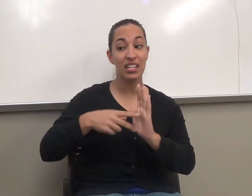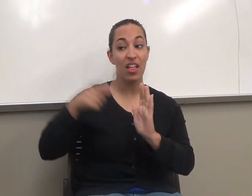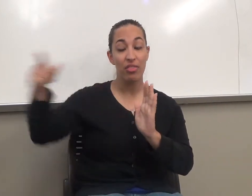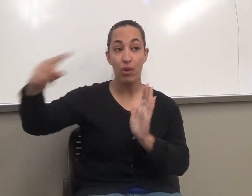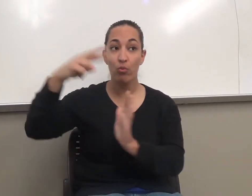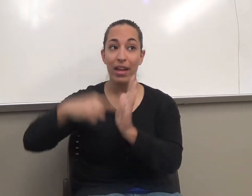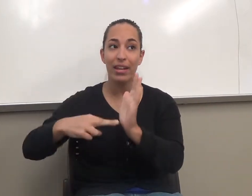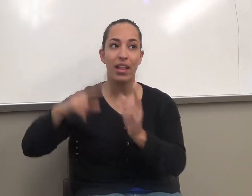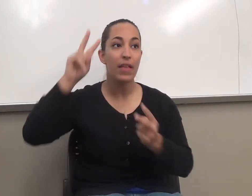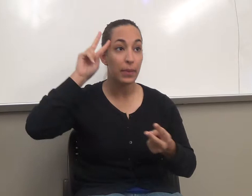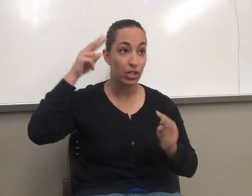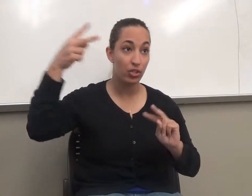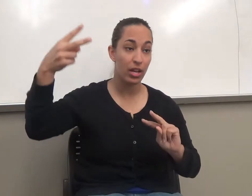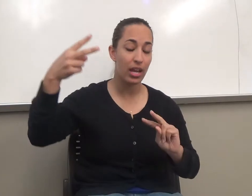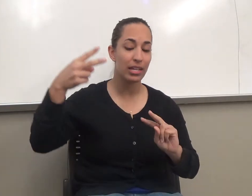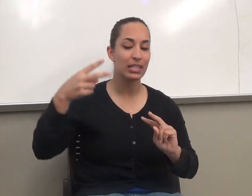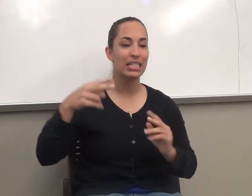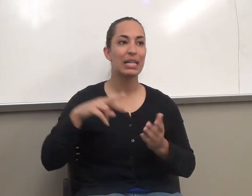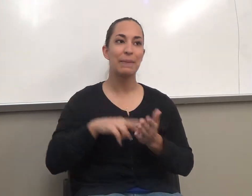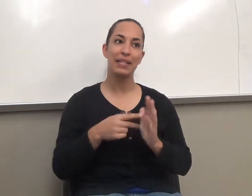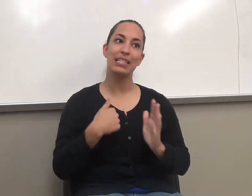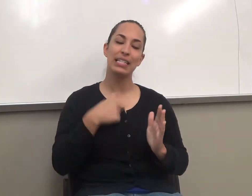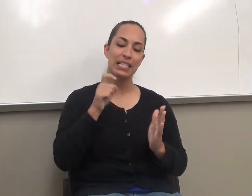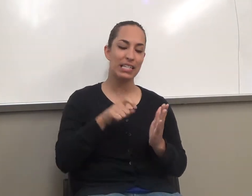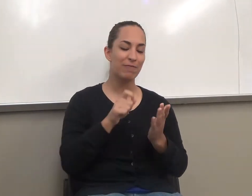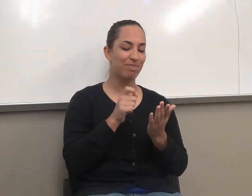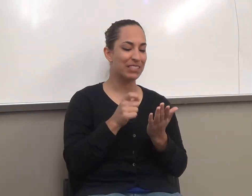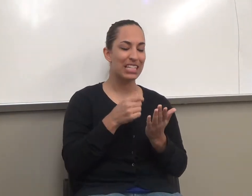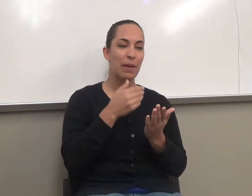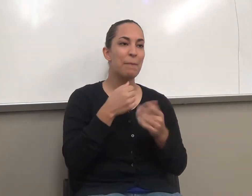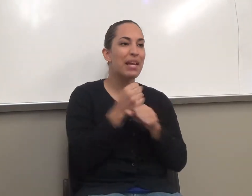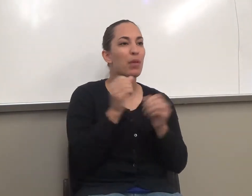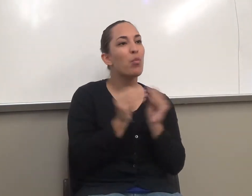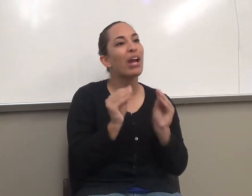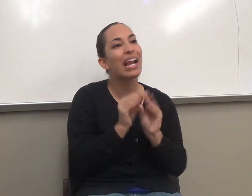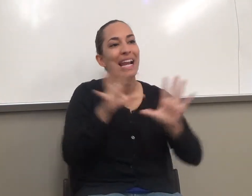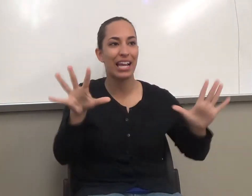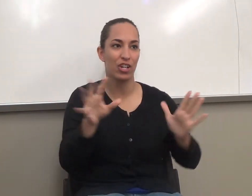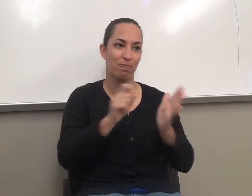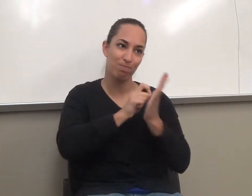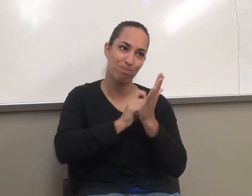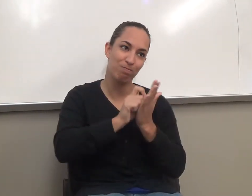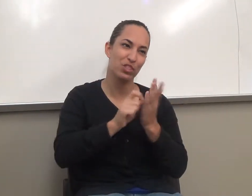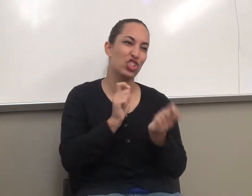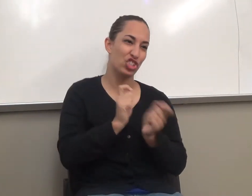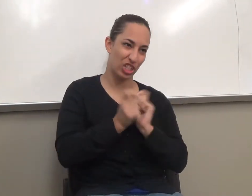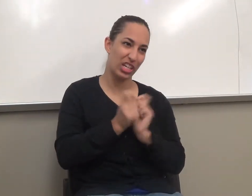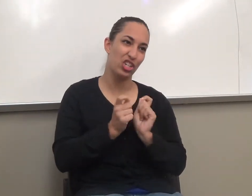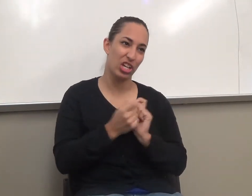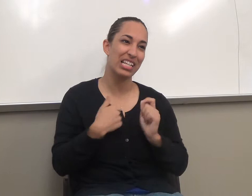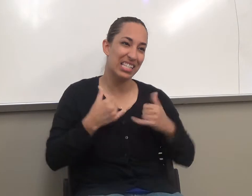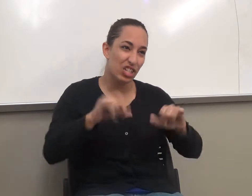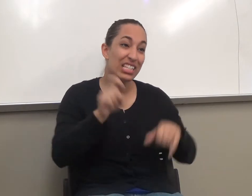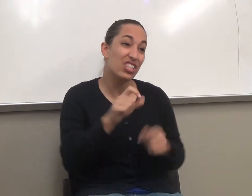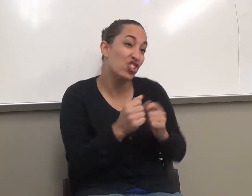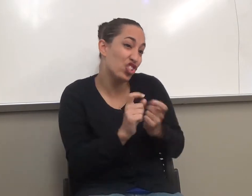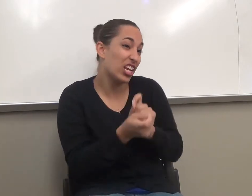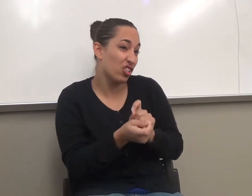maybe I need to do something to make that clearer to my readers, okay? So if you have a situation like that, you can, and you